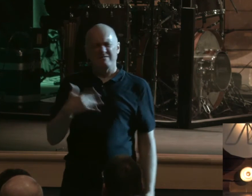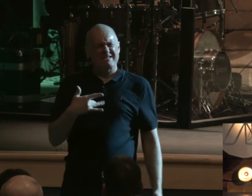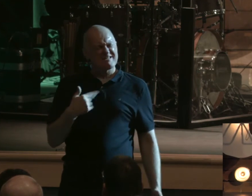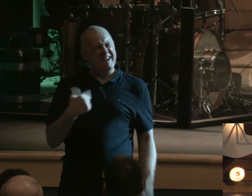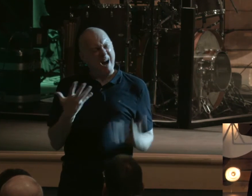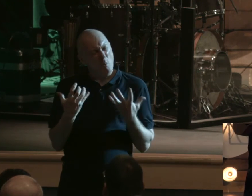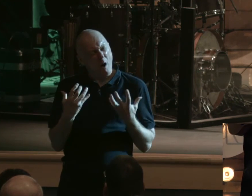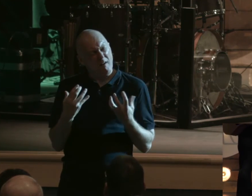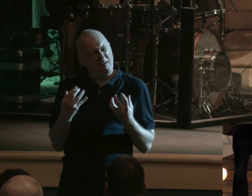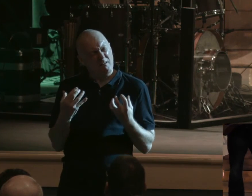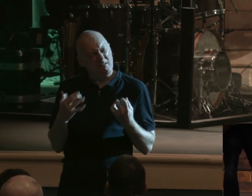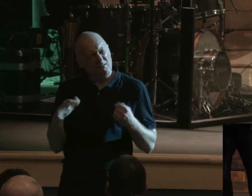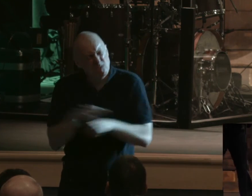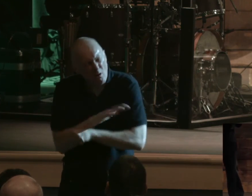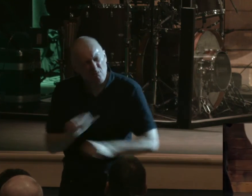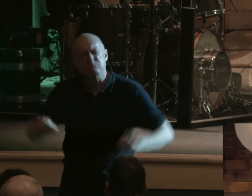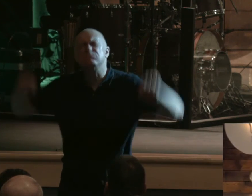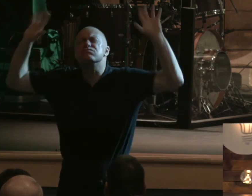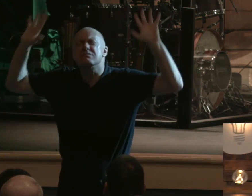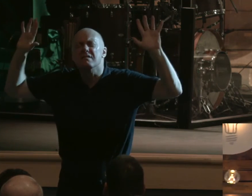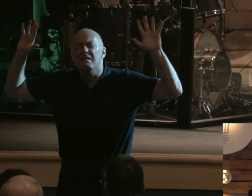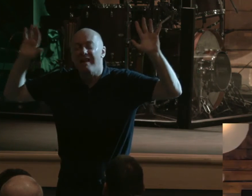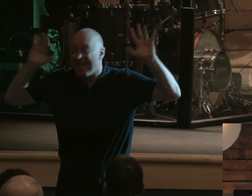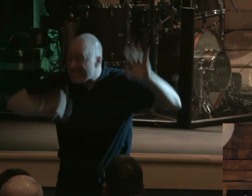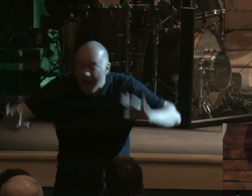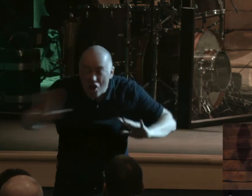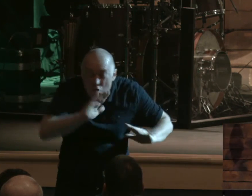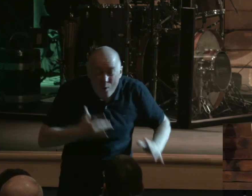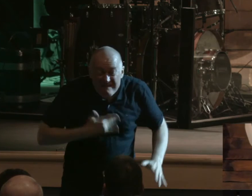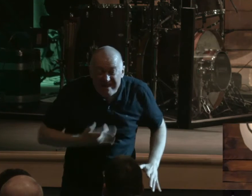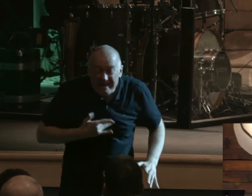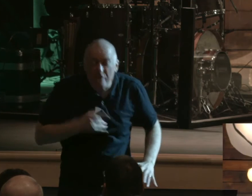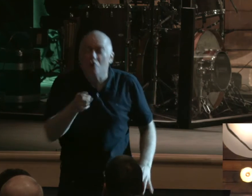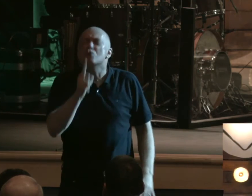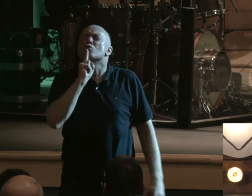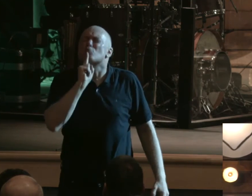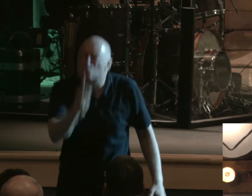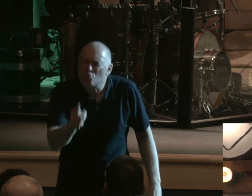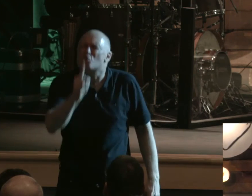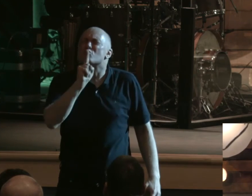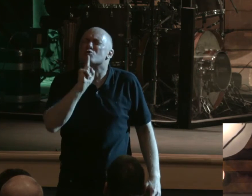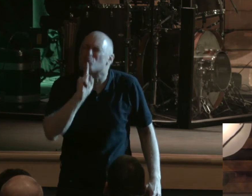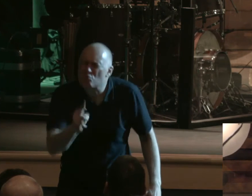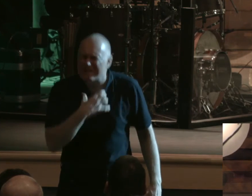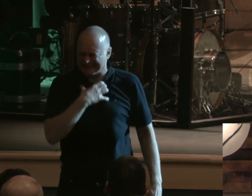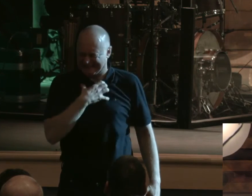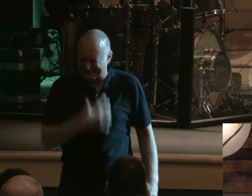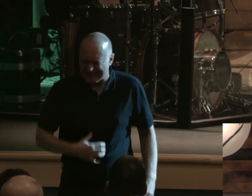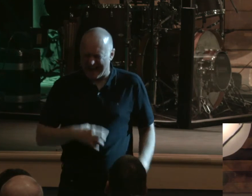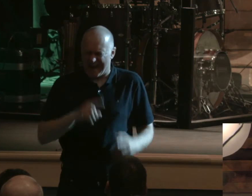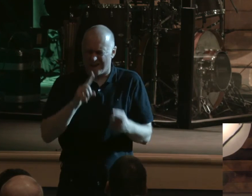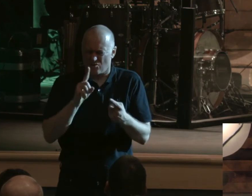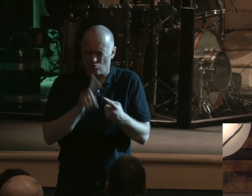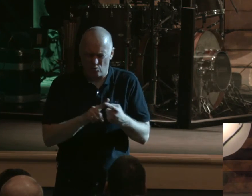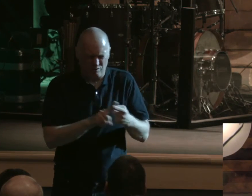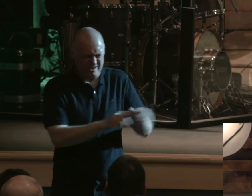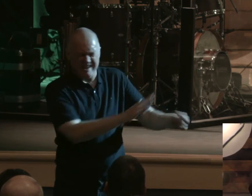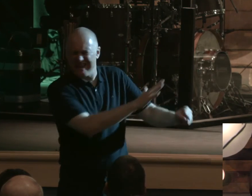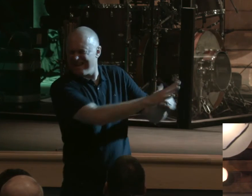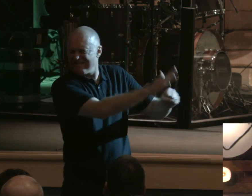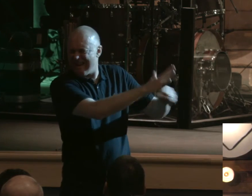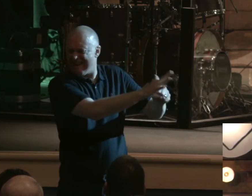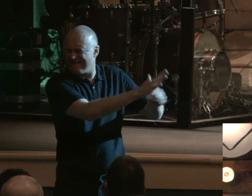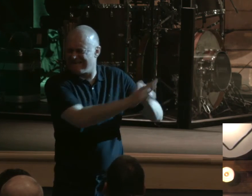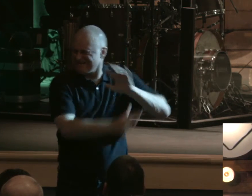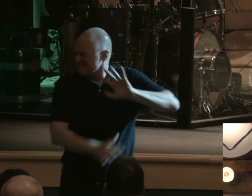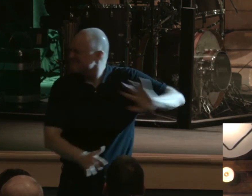more. If that is you today, and you truly, truly desire to be a turning point for